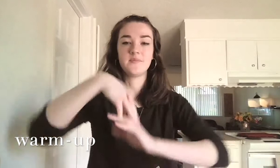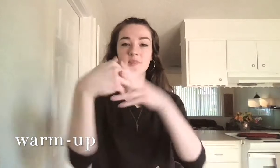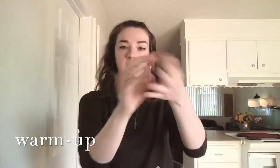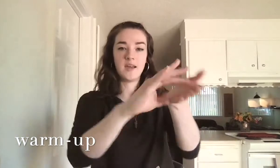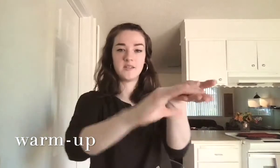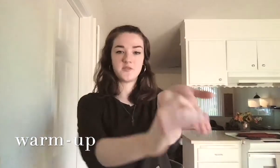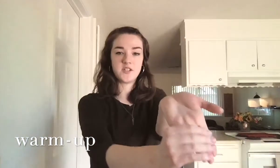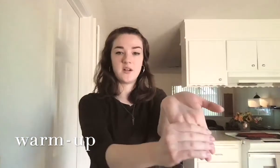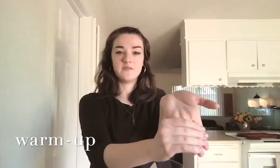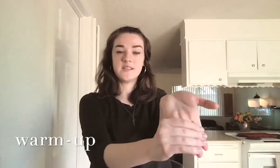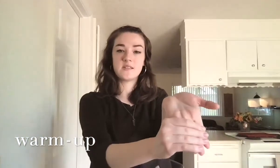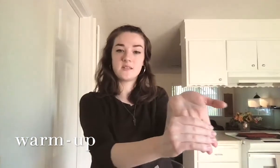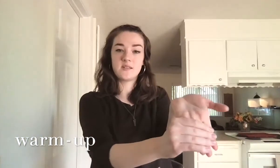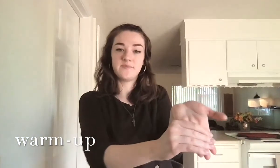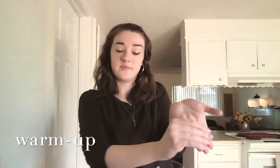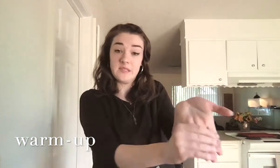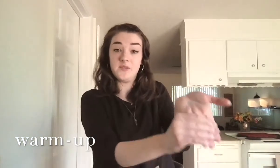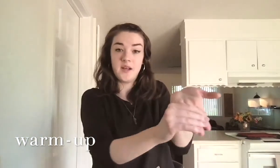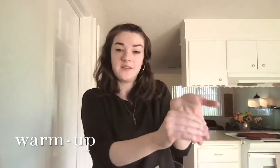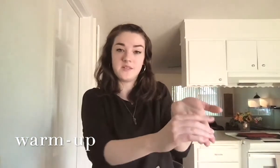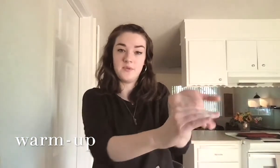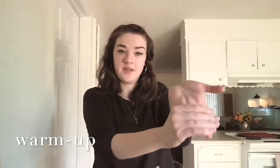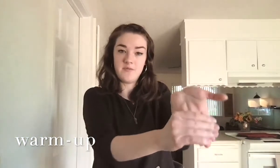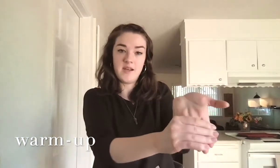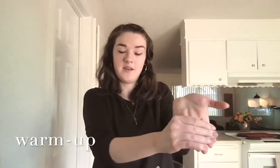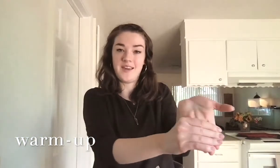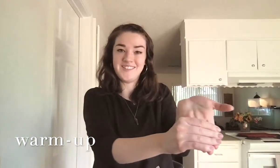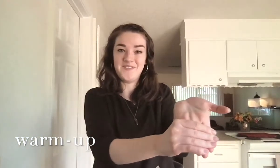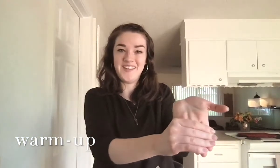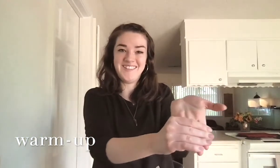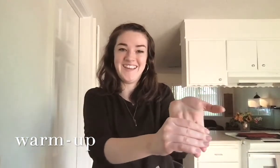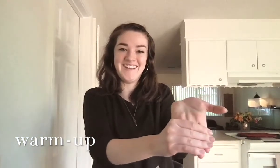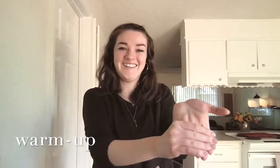And let's stretch out our wrists. Try not to put that right in you guys' face again.